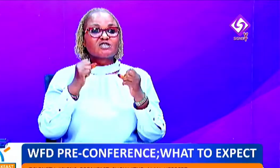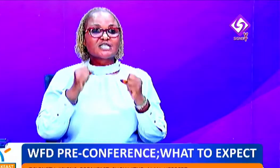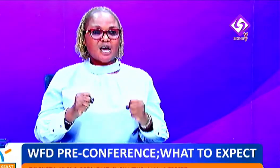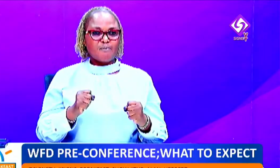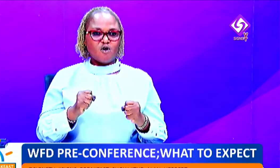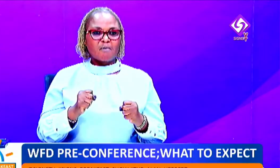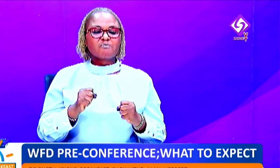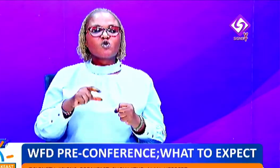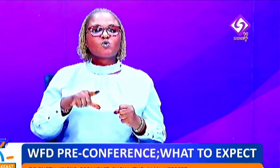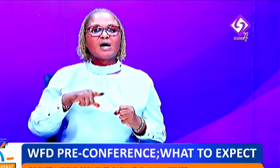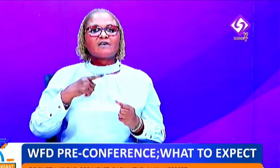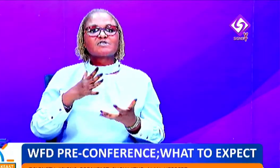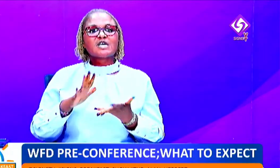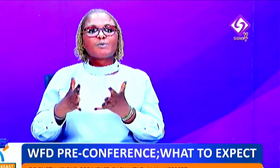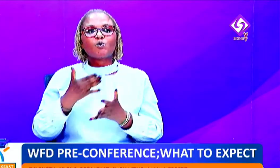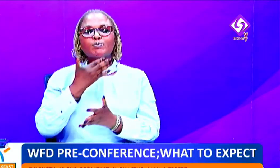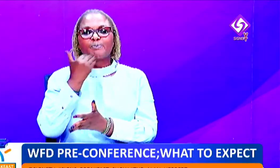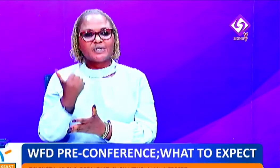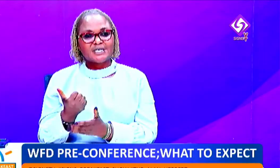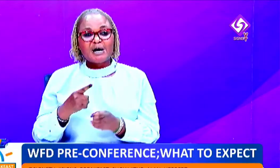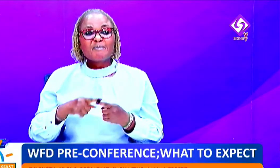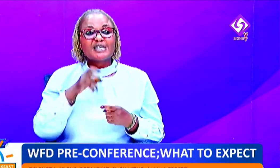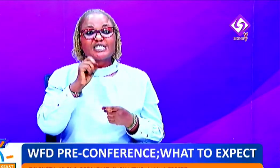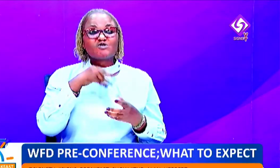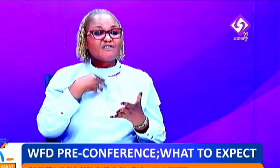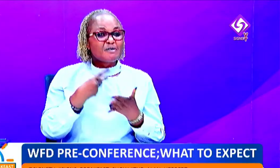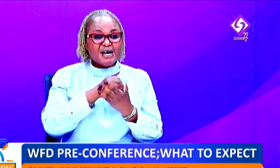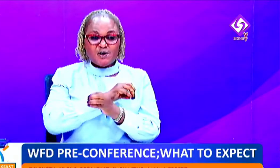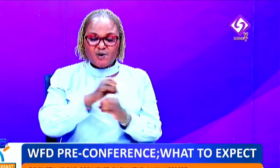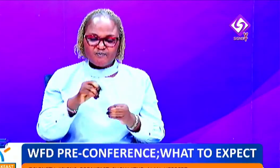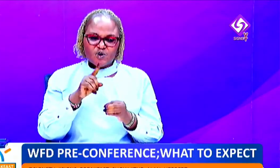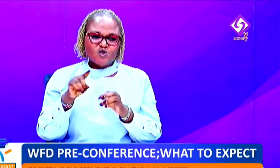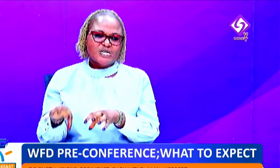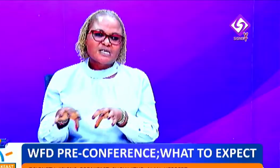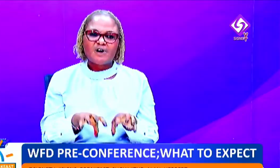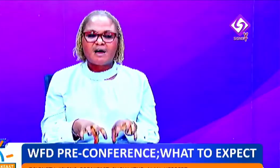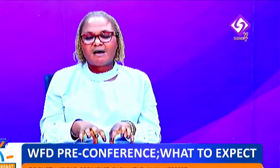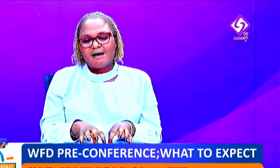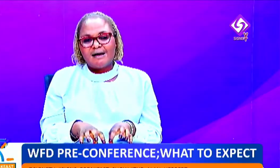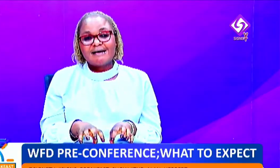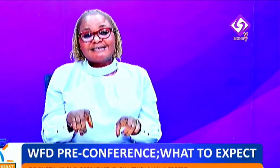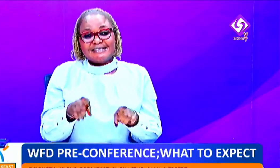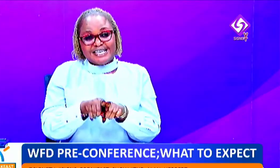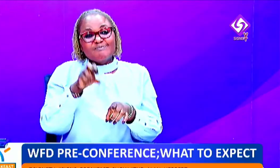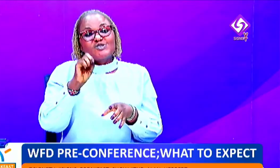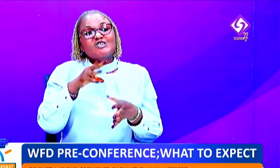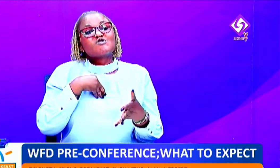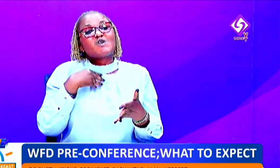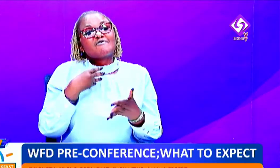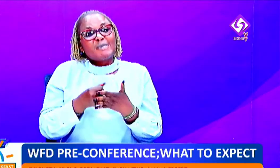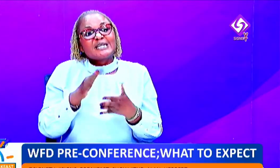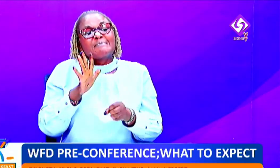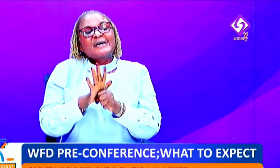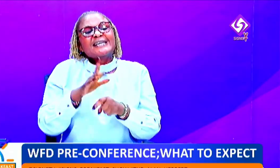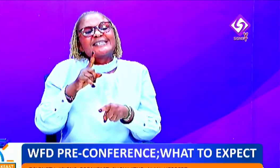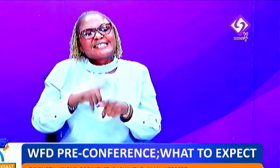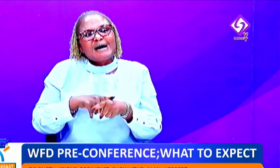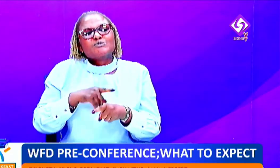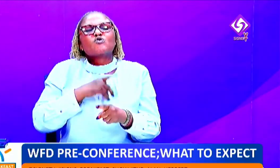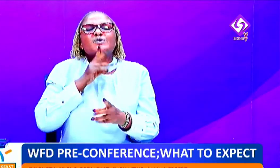you know, and you're financially stable, then your life will be somehow better. But if you're not financially stable, you will suffer. And when